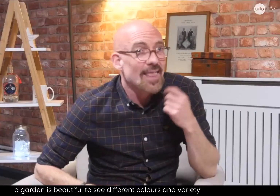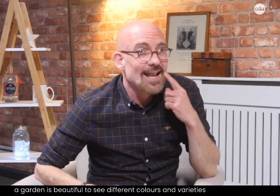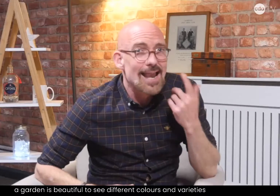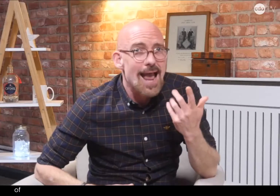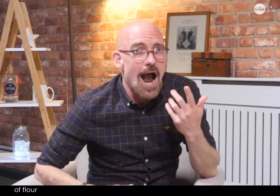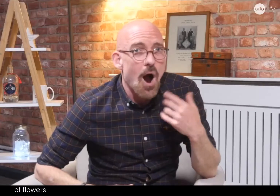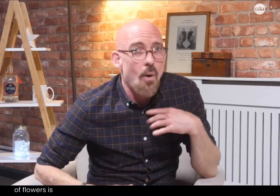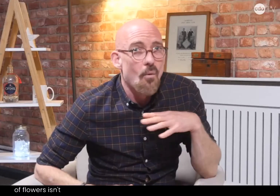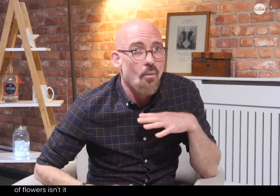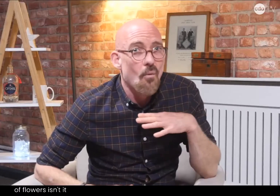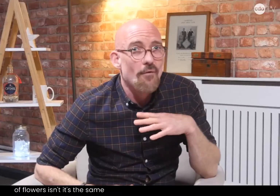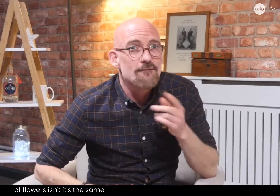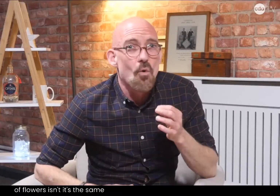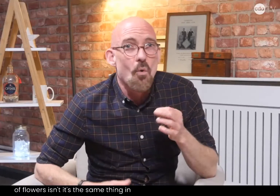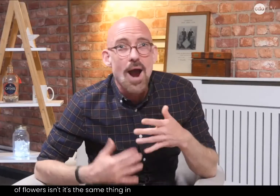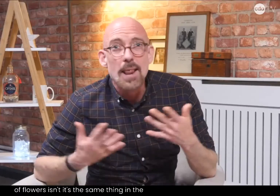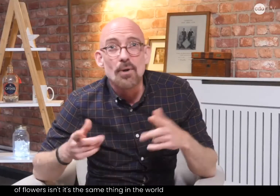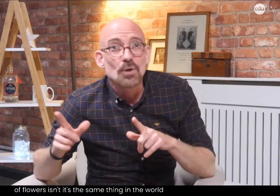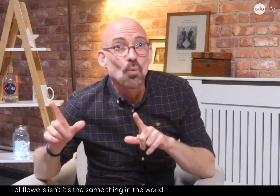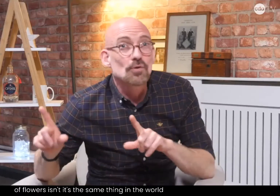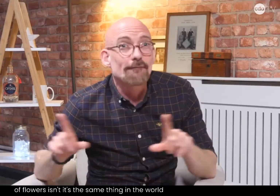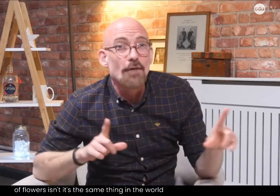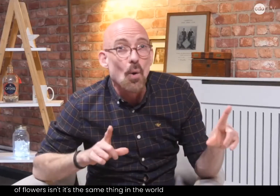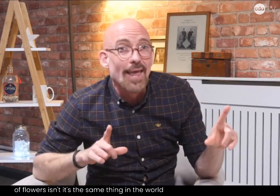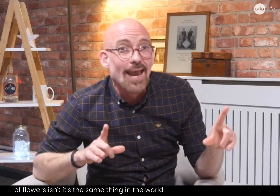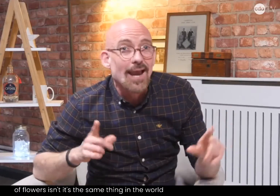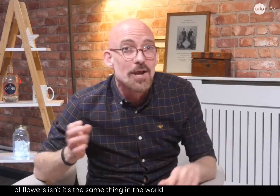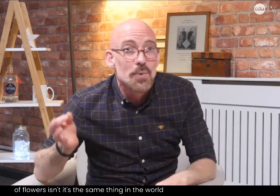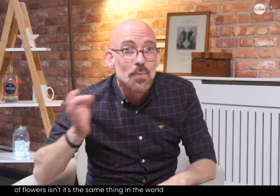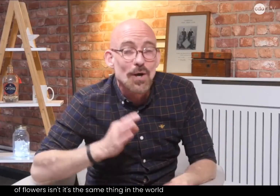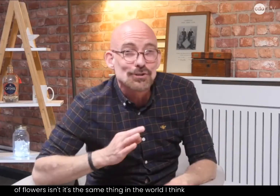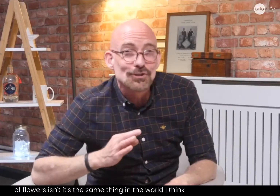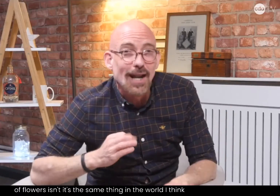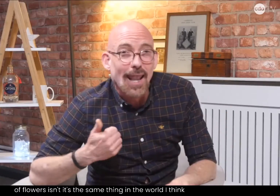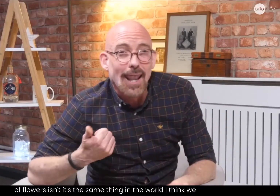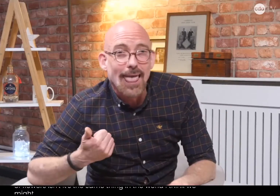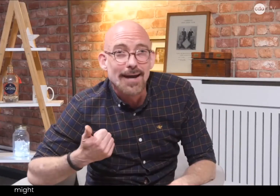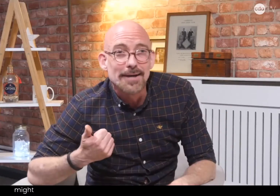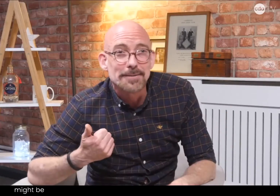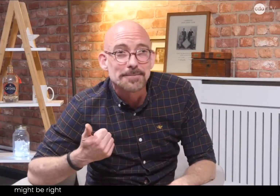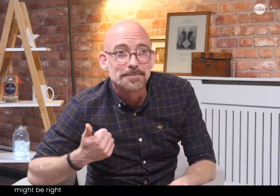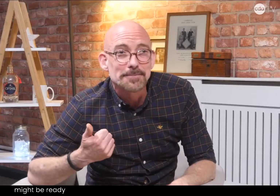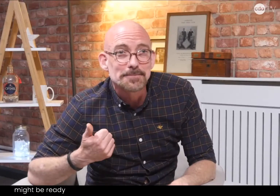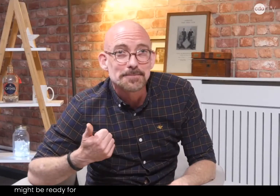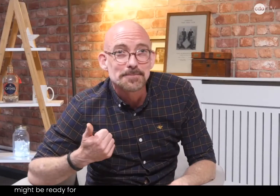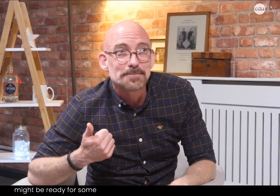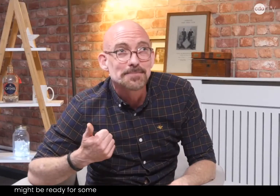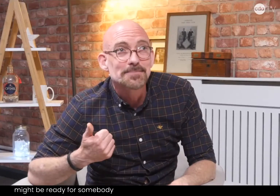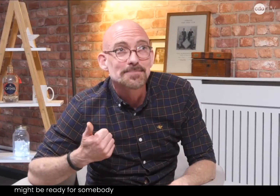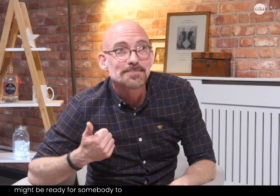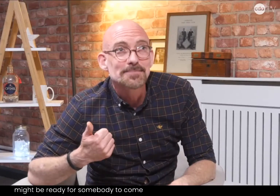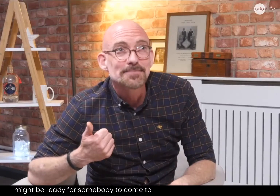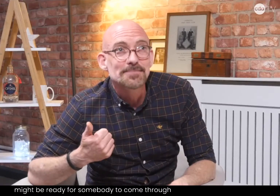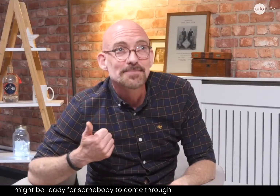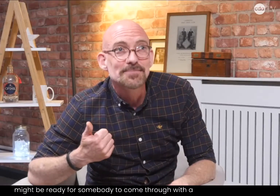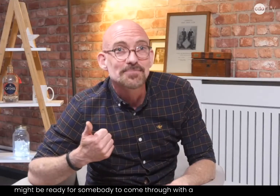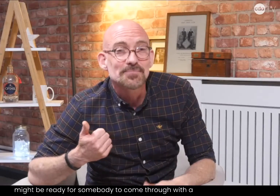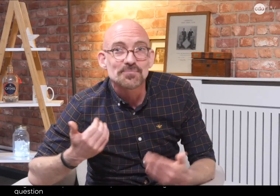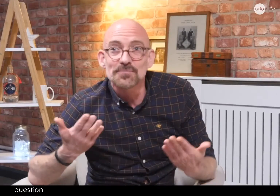thing in the world. I think we might be ready for somebody to come through with a question. Do we